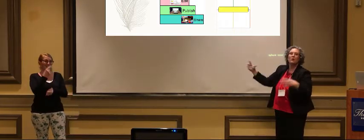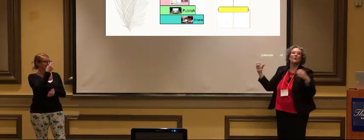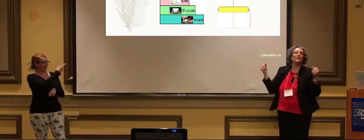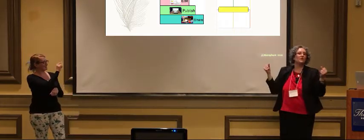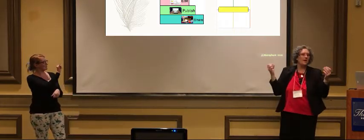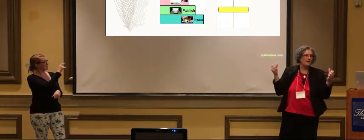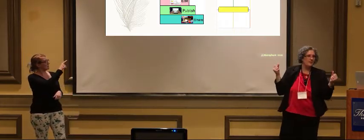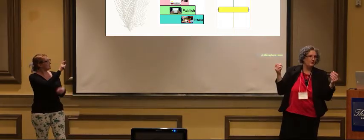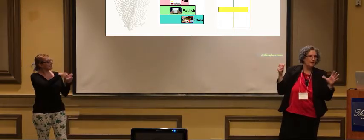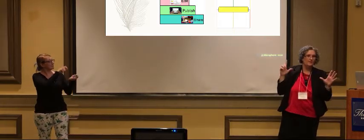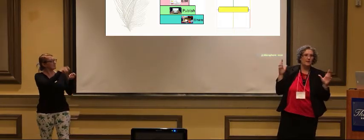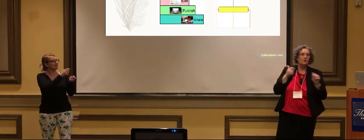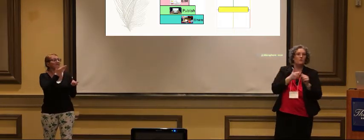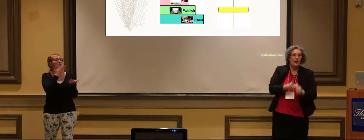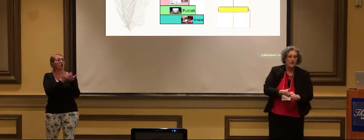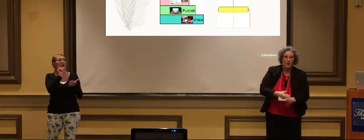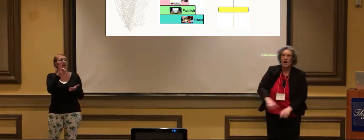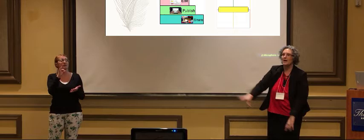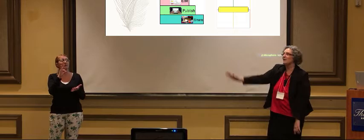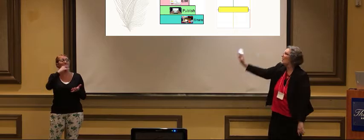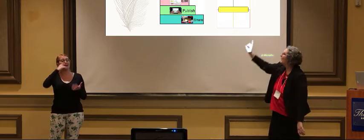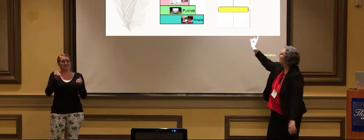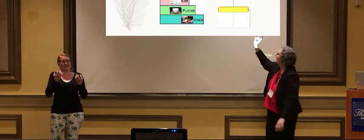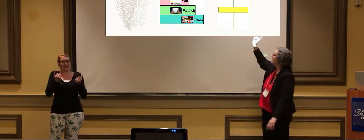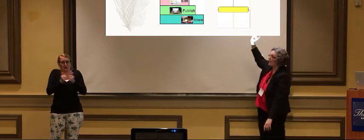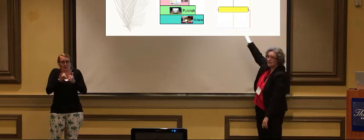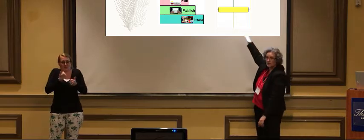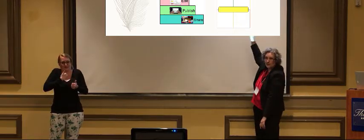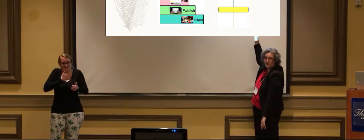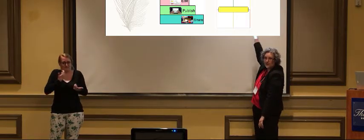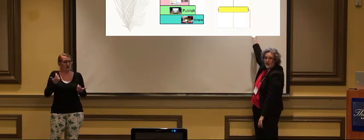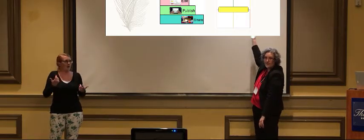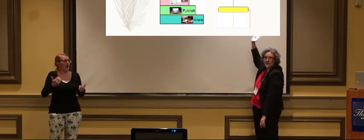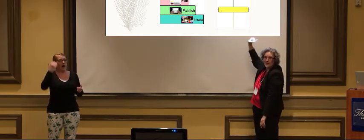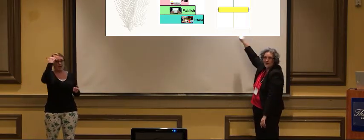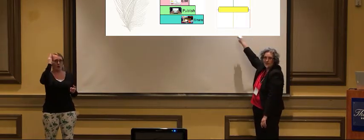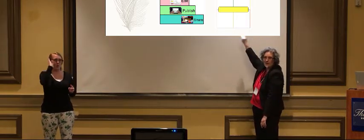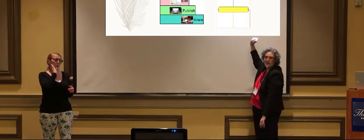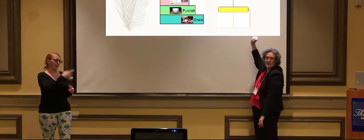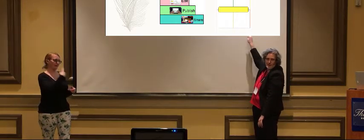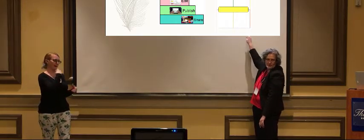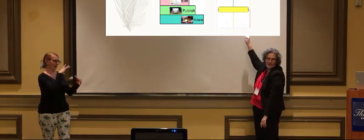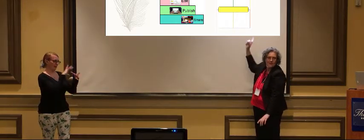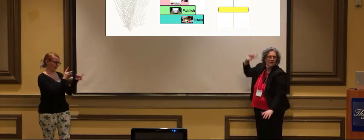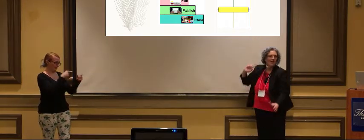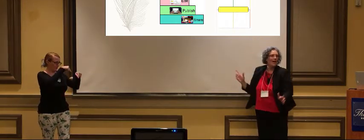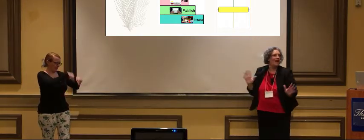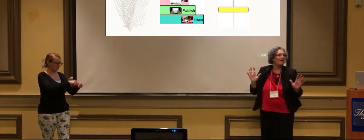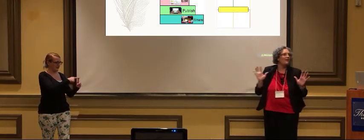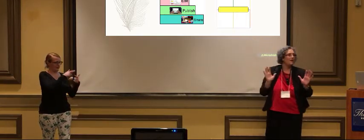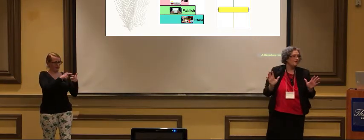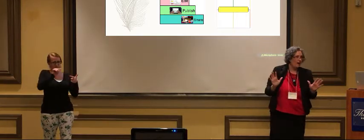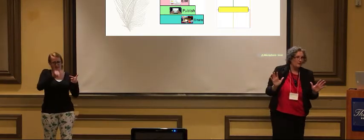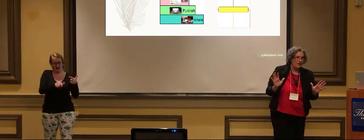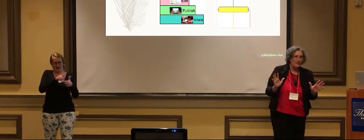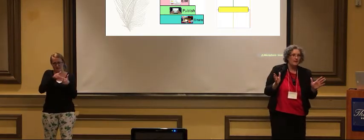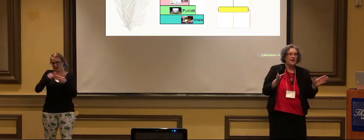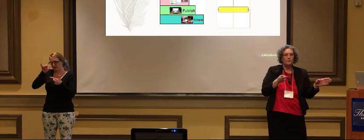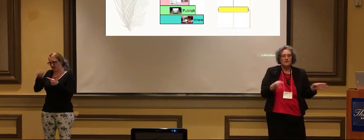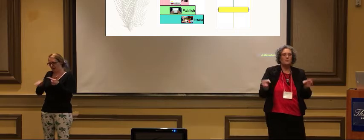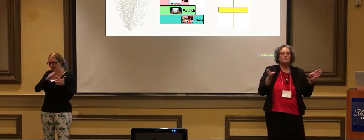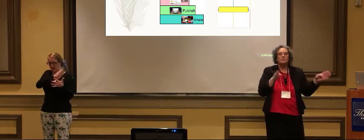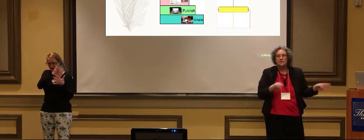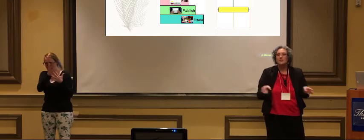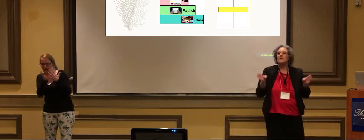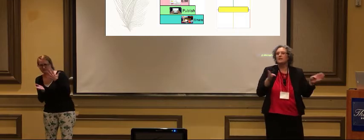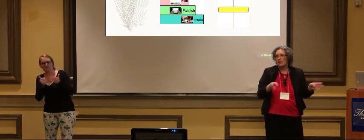good when they're signing to themselves. They know to follow. I know I'm going to say this one, and then that one, and then this one, and then that. And they can follow that. It